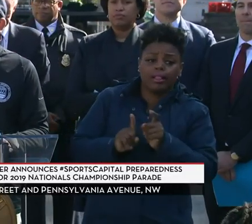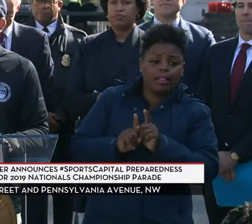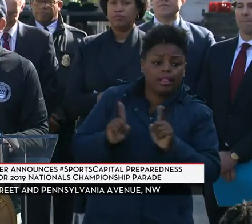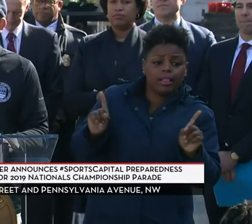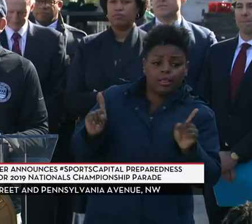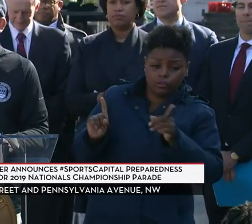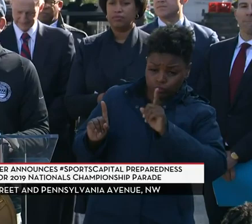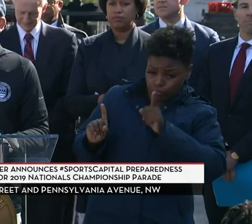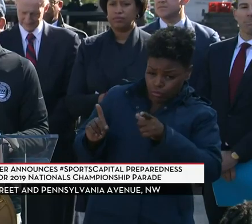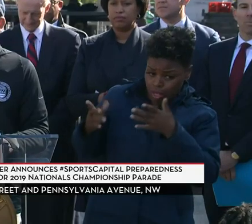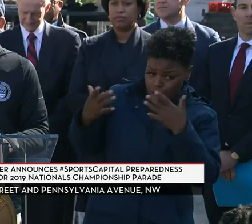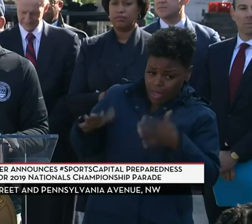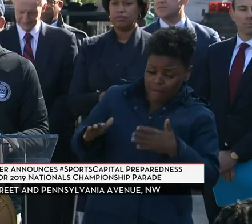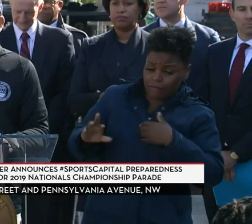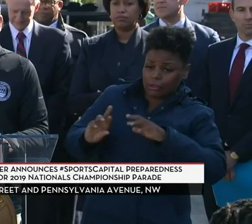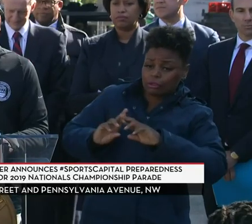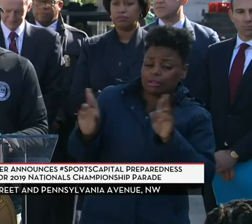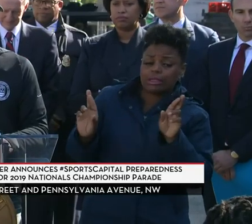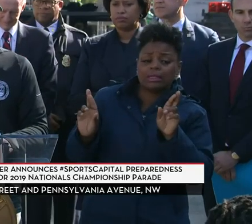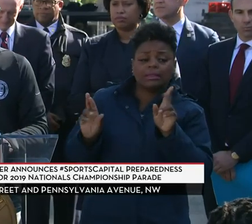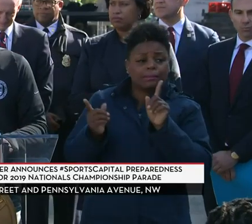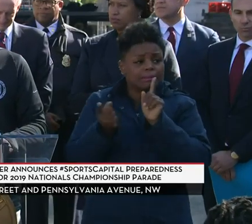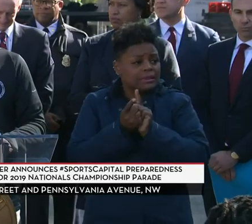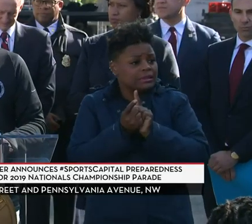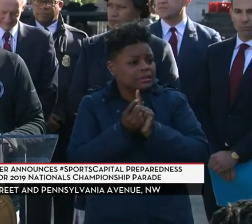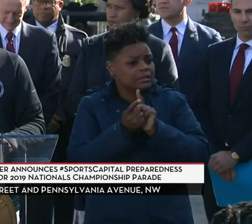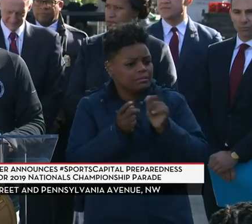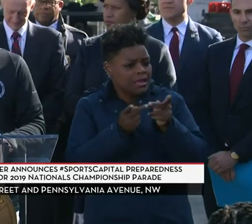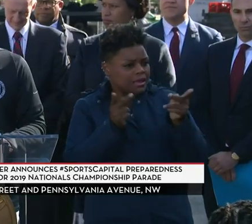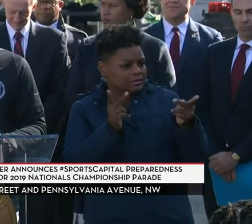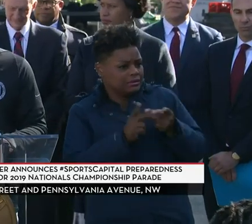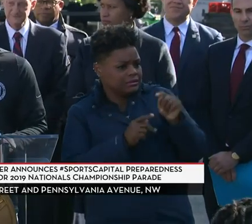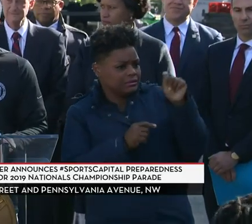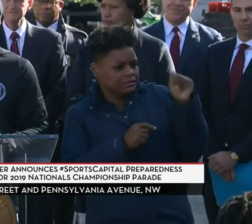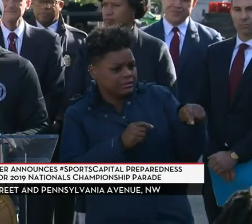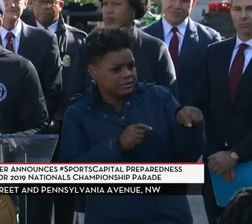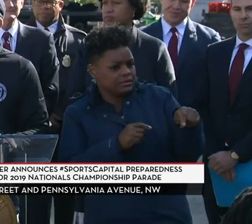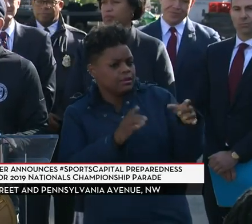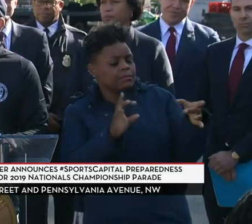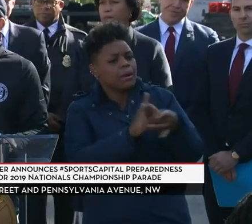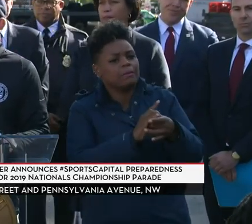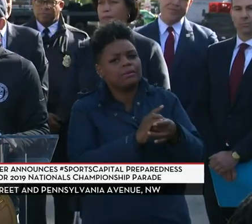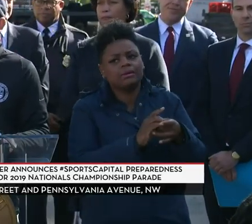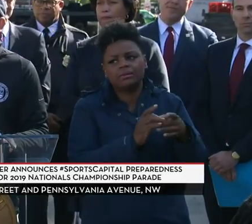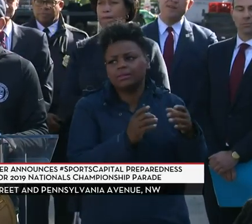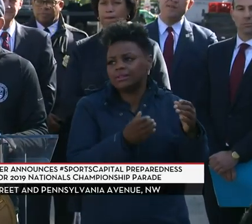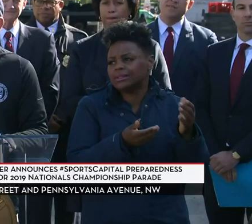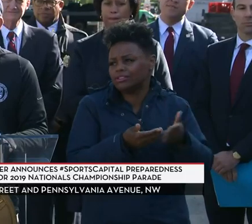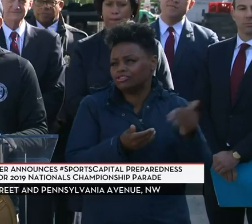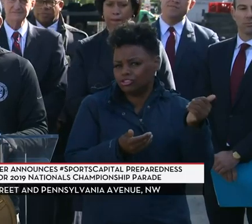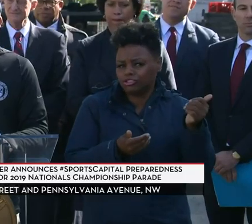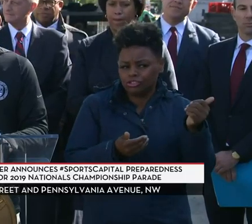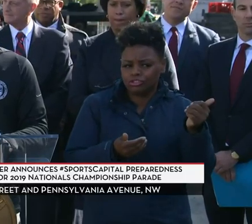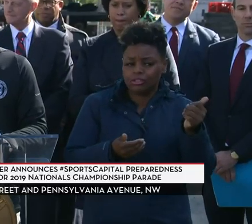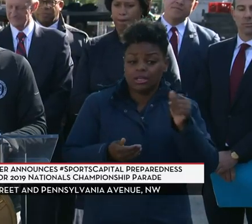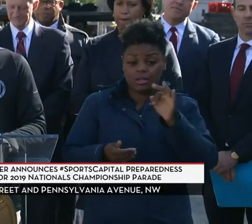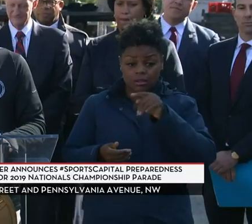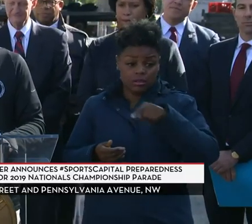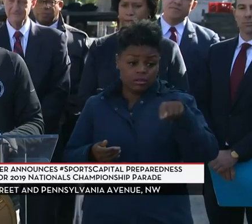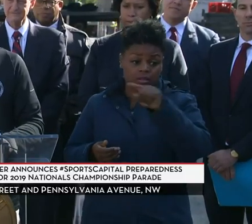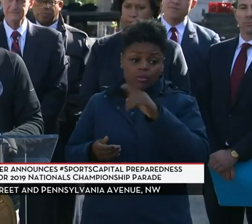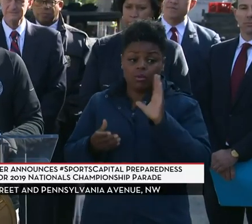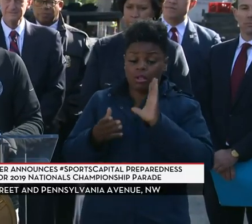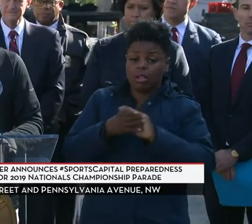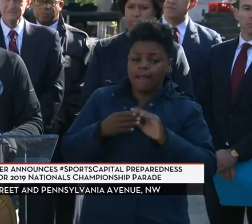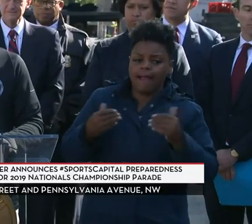prearranged meeting spot to reunite and make sure people are safe. As the chief said, there will be a heavy Metropolitan Police Department presence